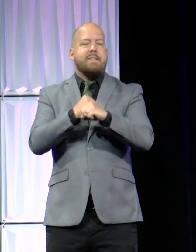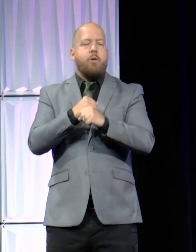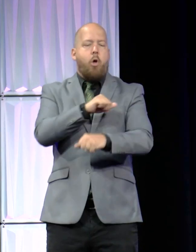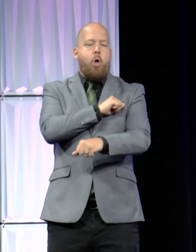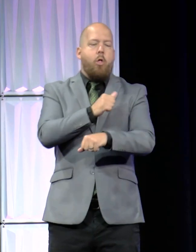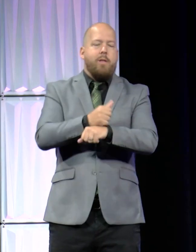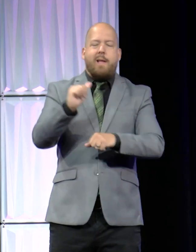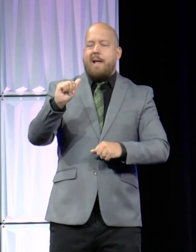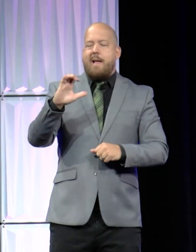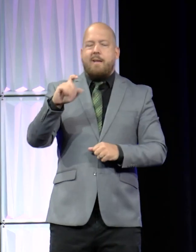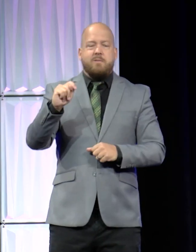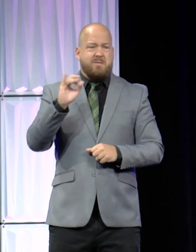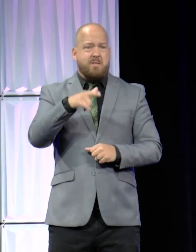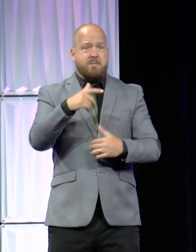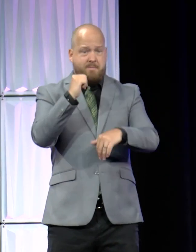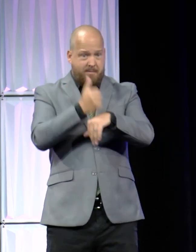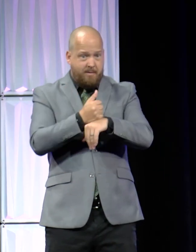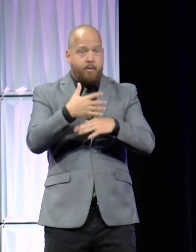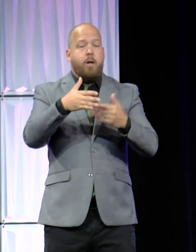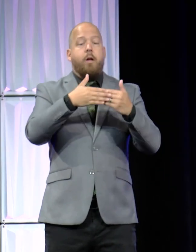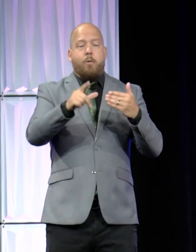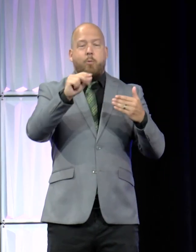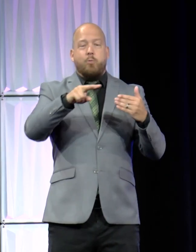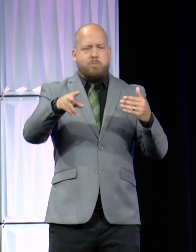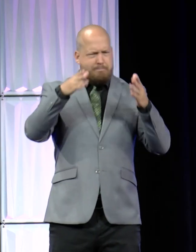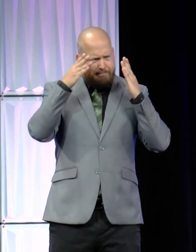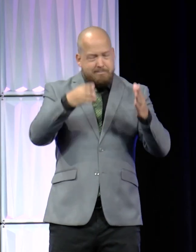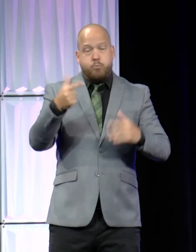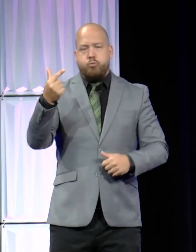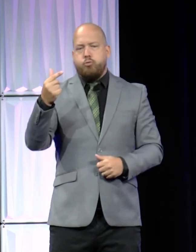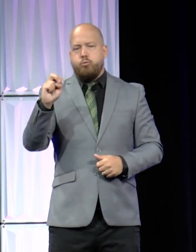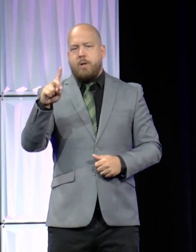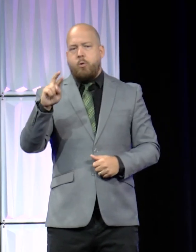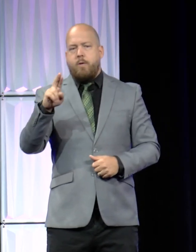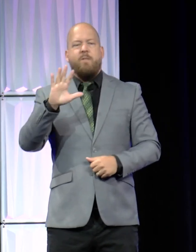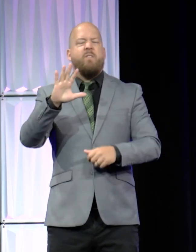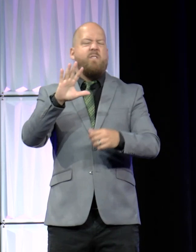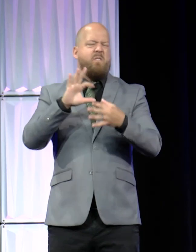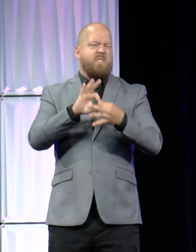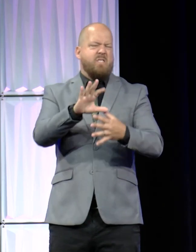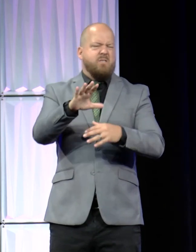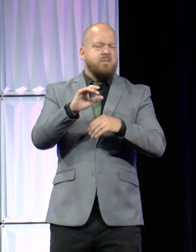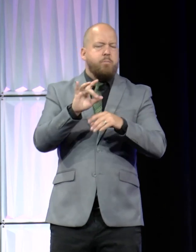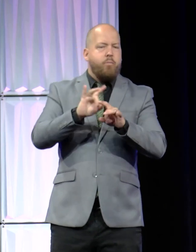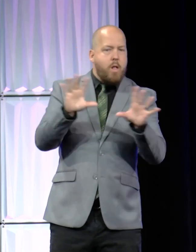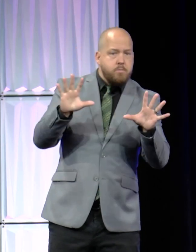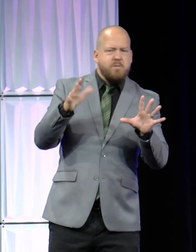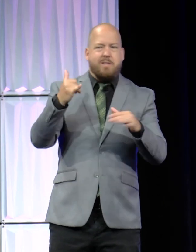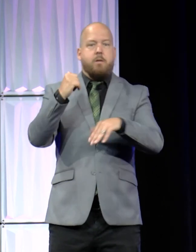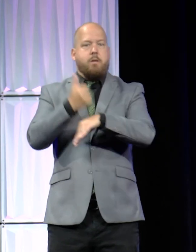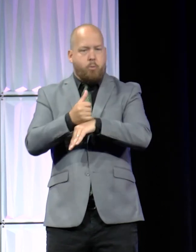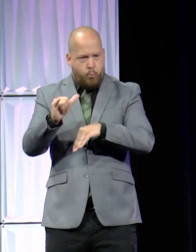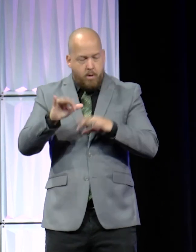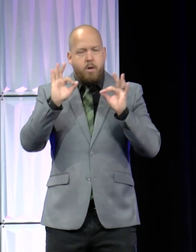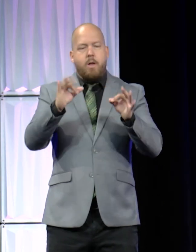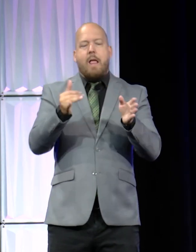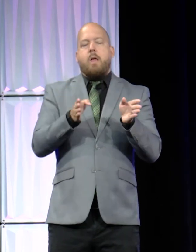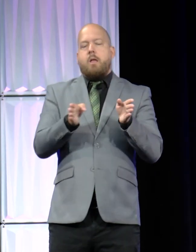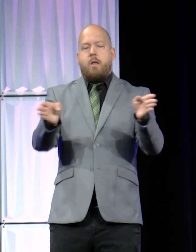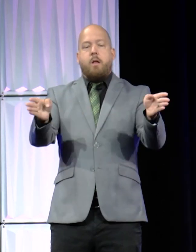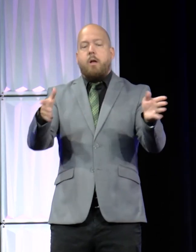of gender-based violence in the military. I want to thank each and every one of you. So many of you in this room have been